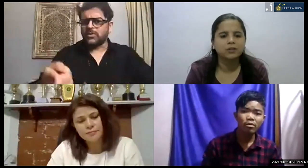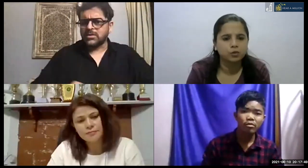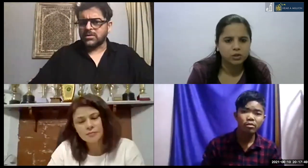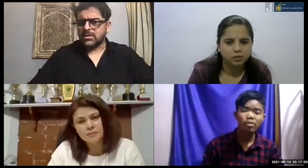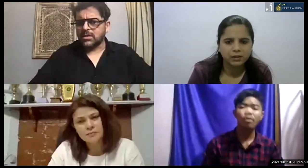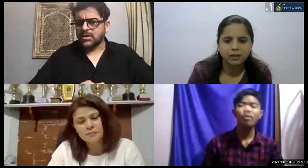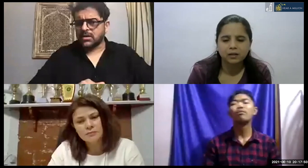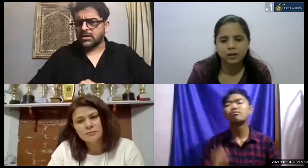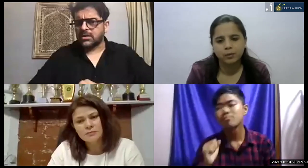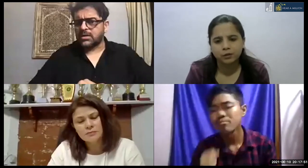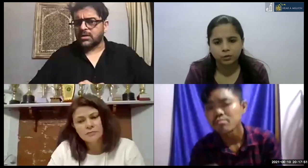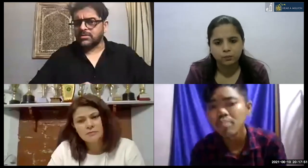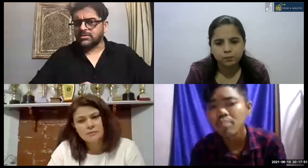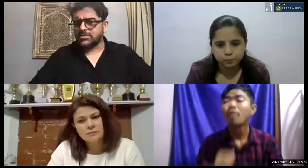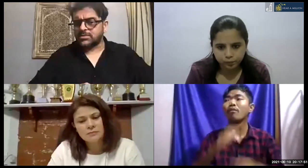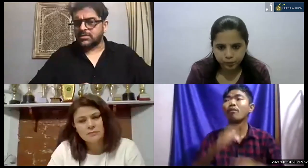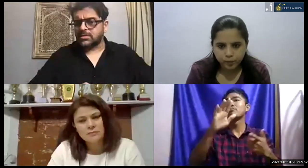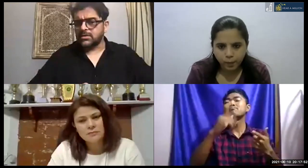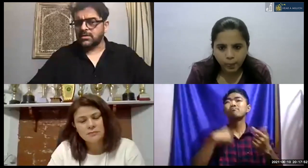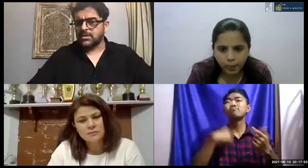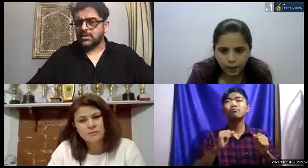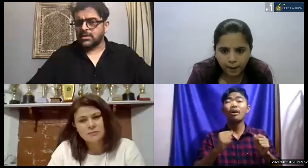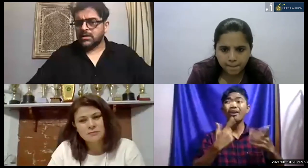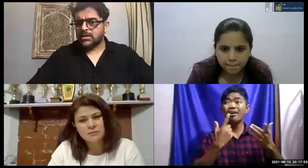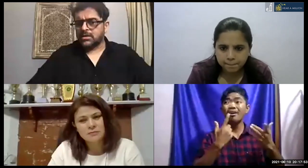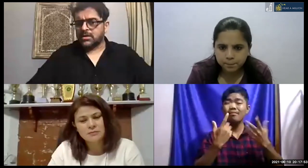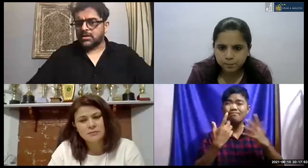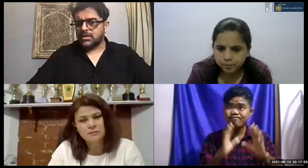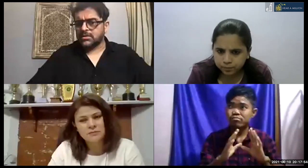in that situation when they complain to you?